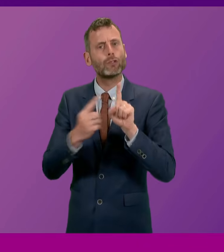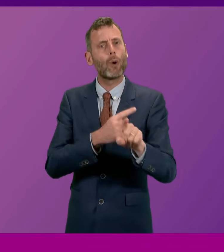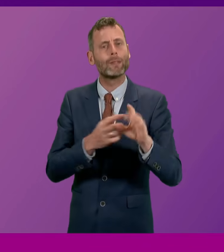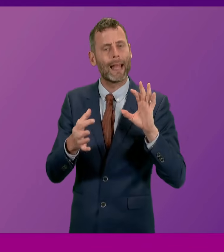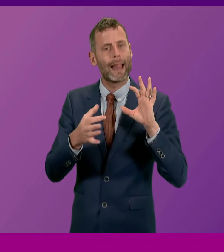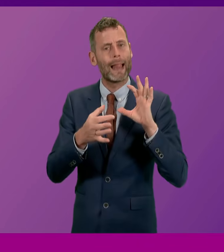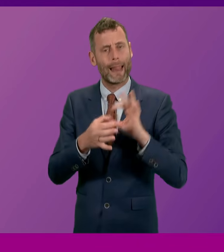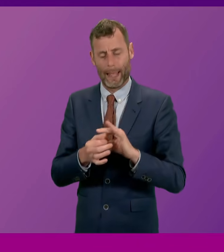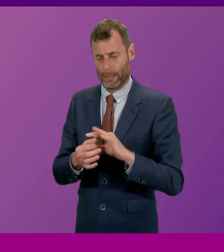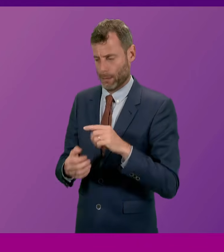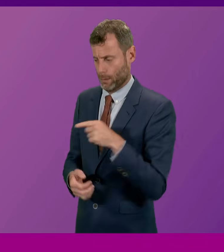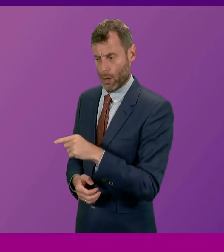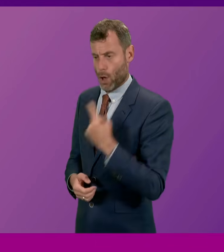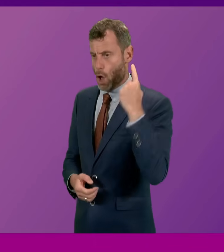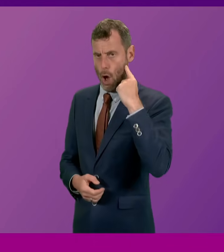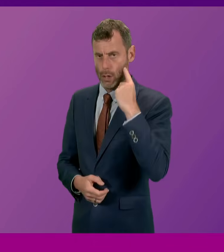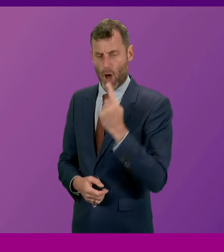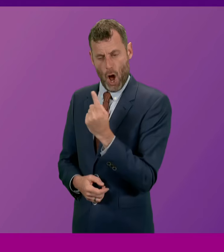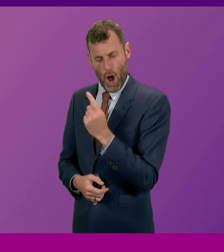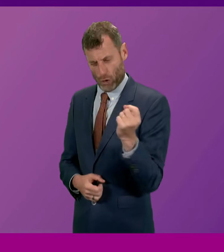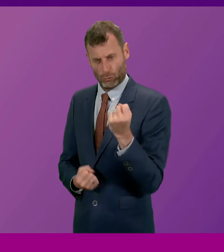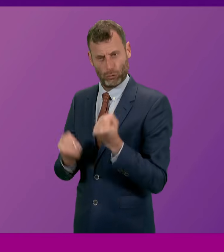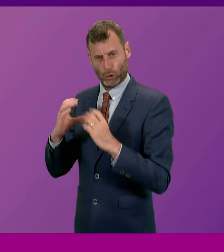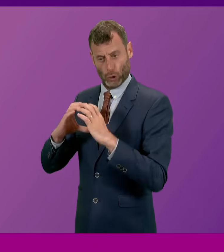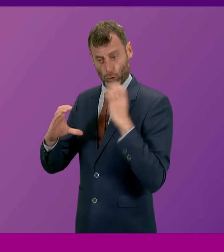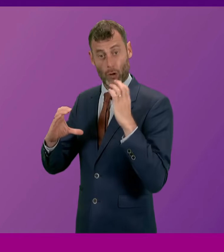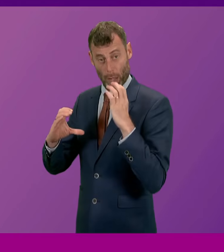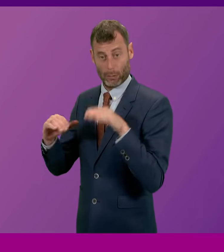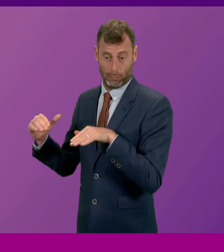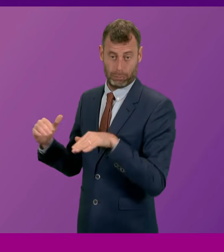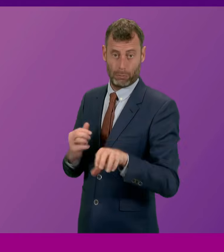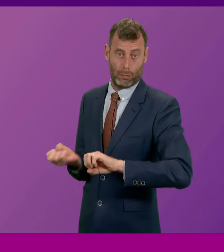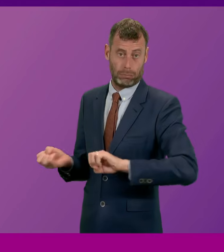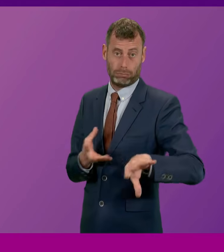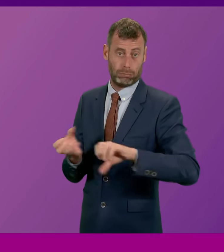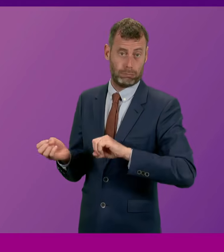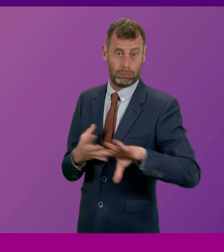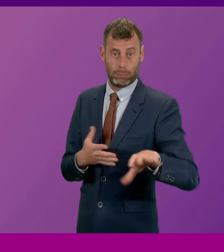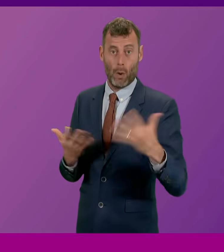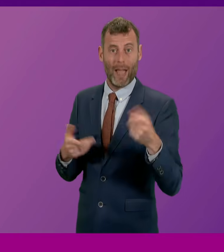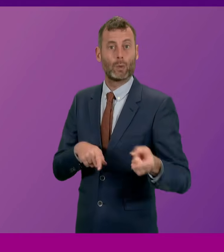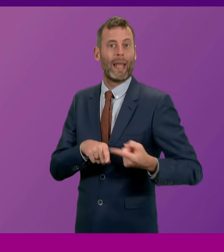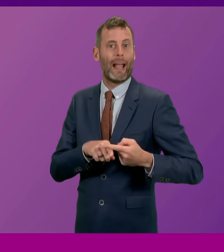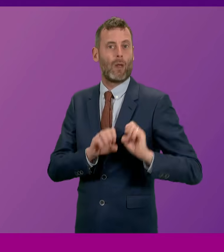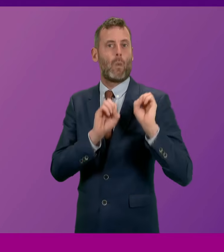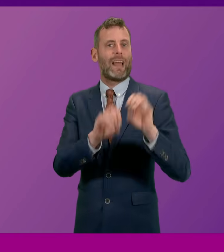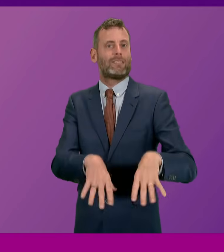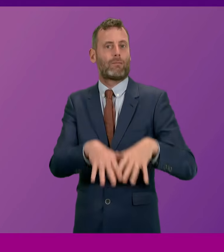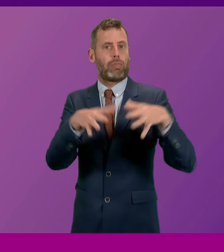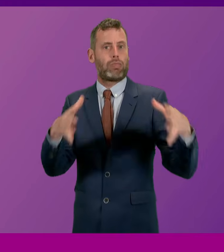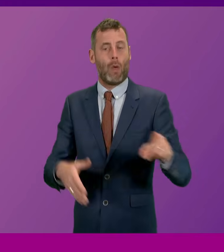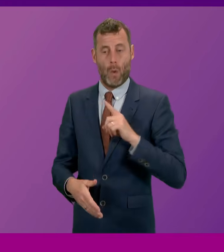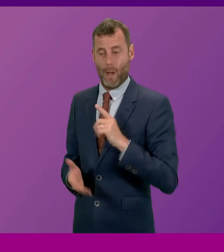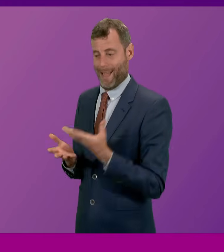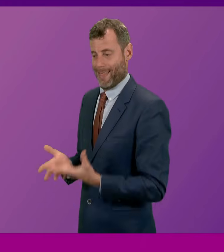to 100 truckloads of Scotland's waste will be moved each day to England as a result of